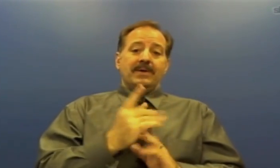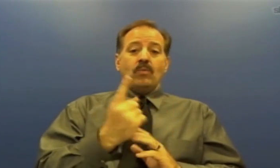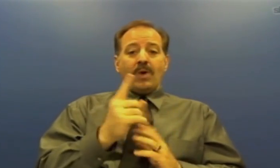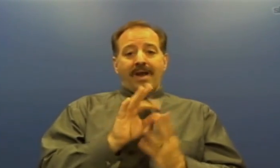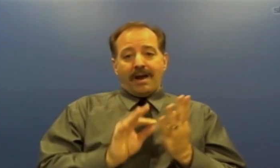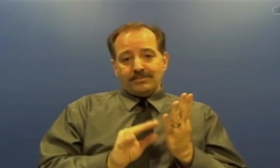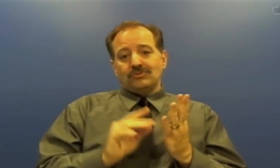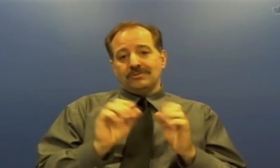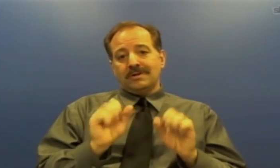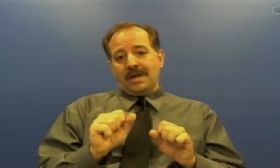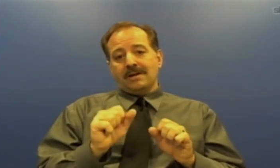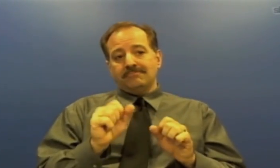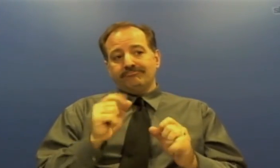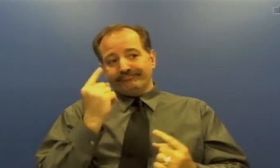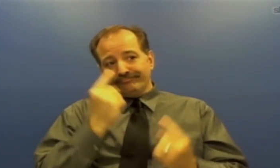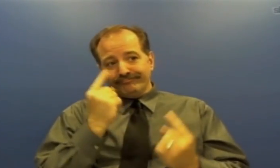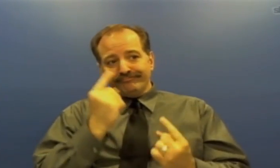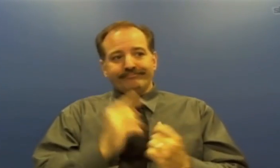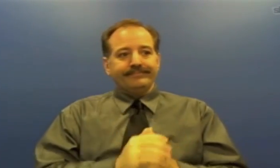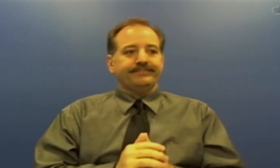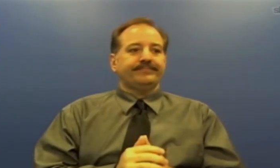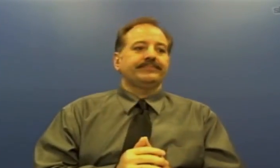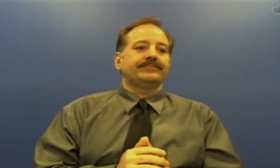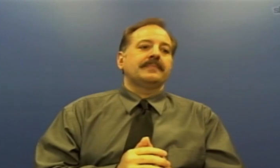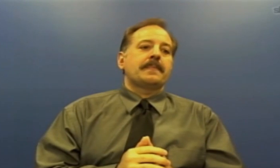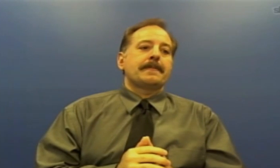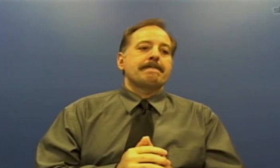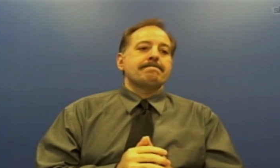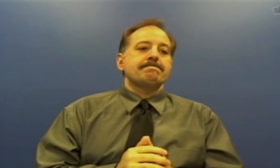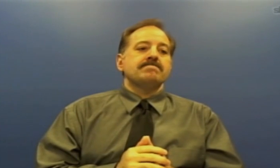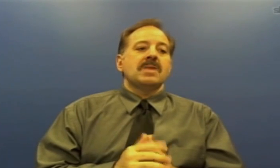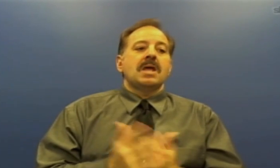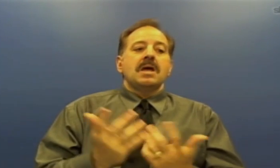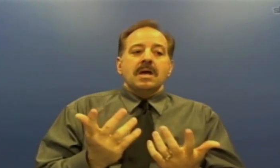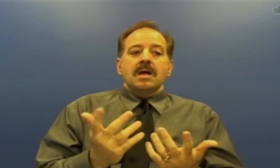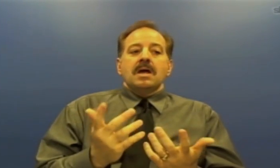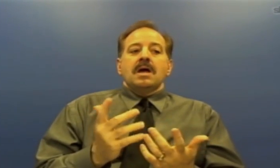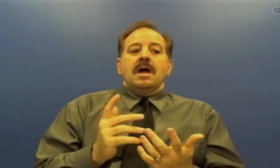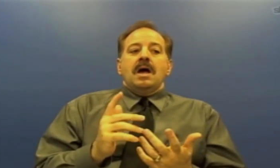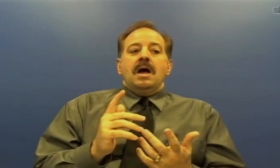very cumbersome. So VRI is another option to be considered.